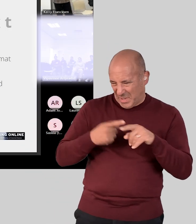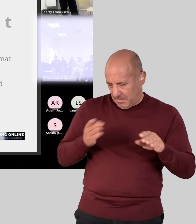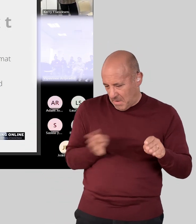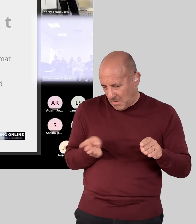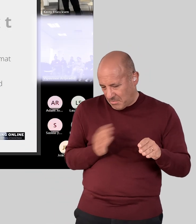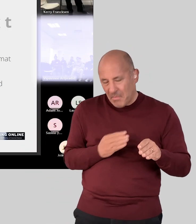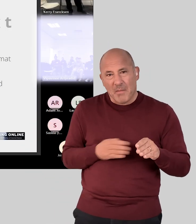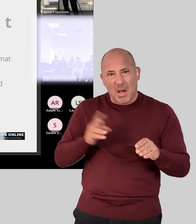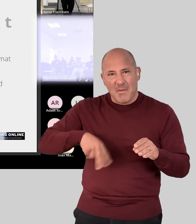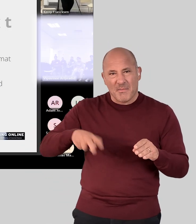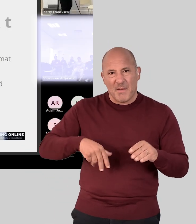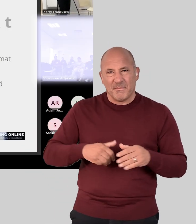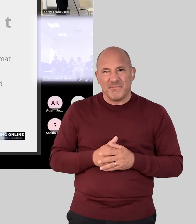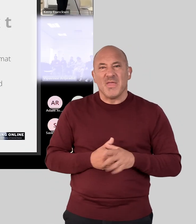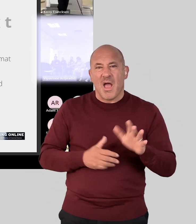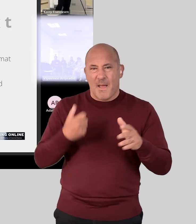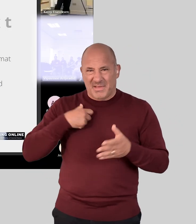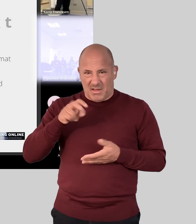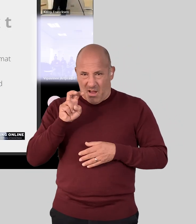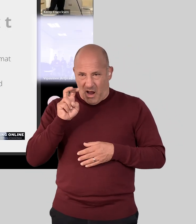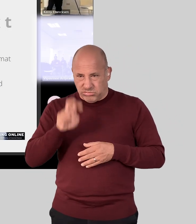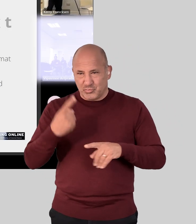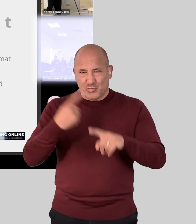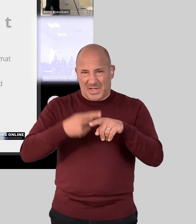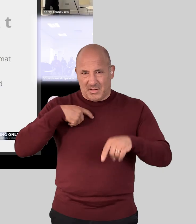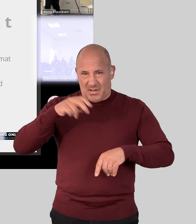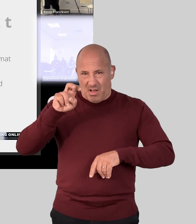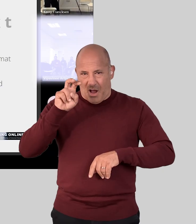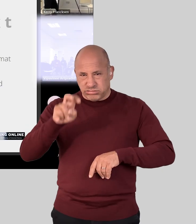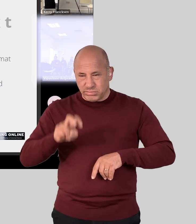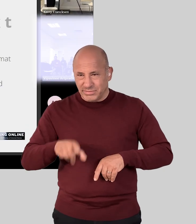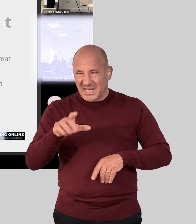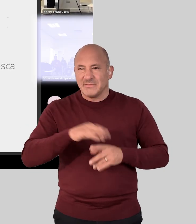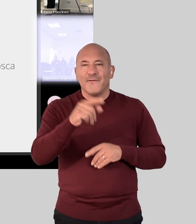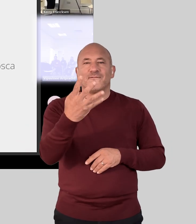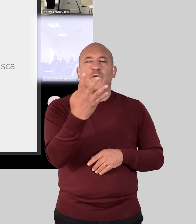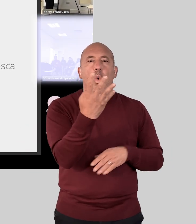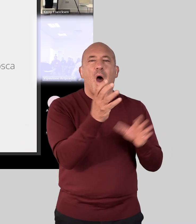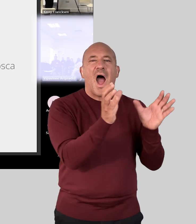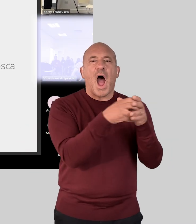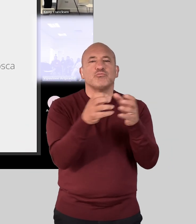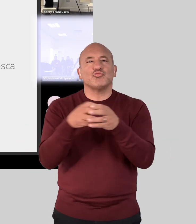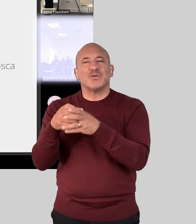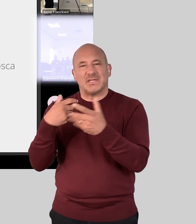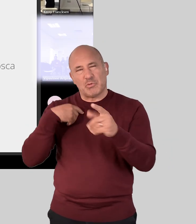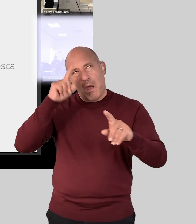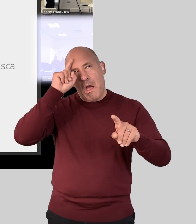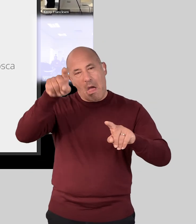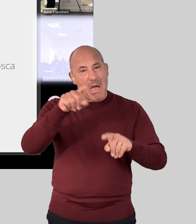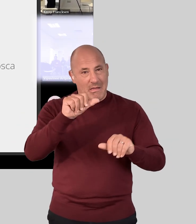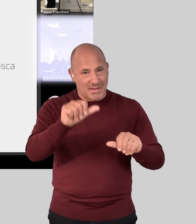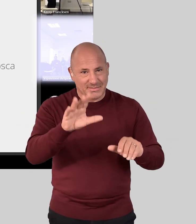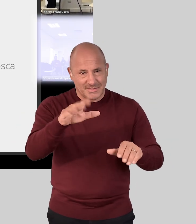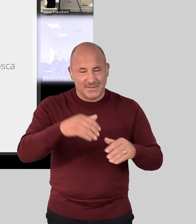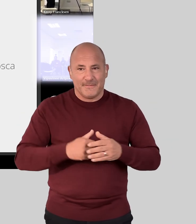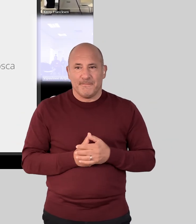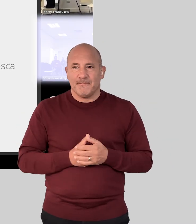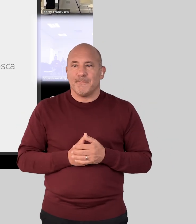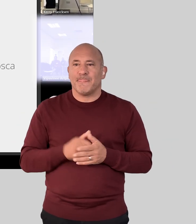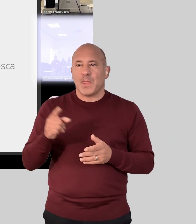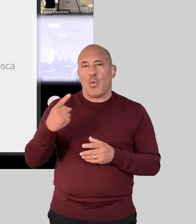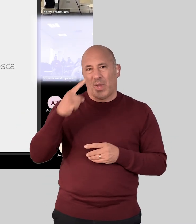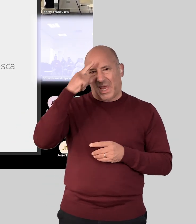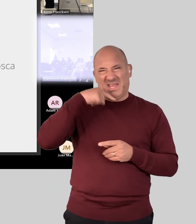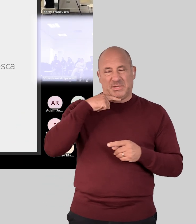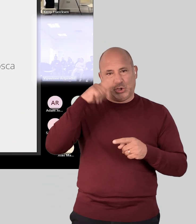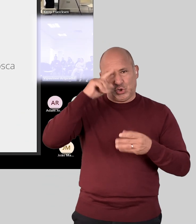whiz through my copy for these? Yeah, great. Finish. So I wrote a few things quickly about these 4